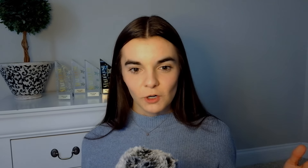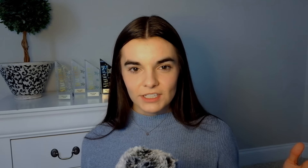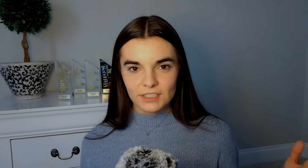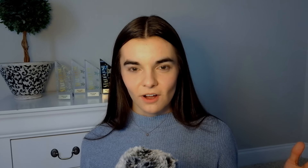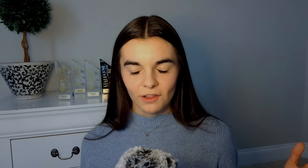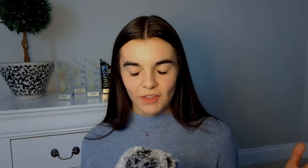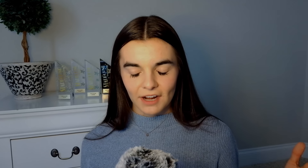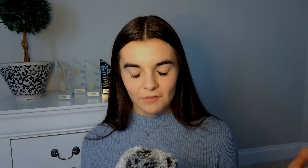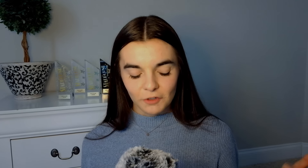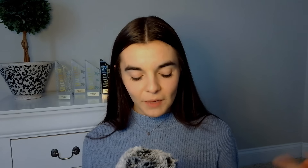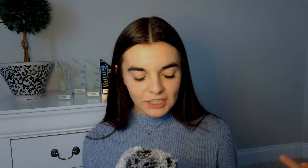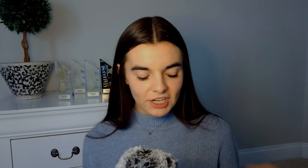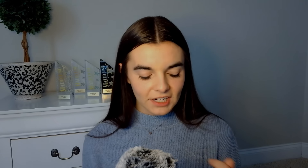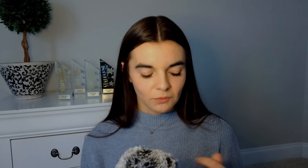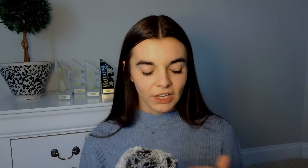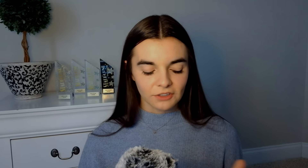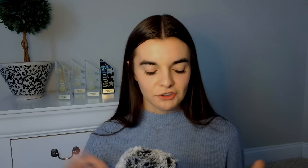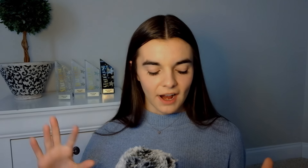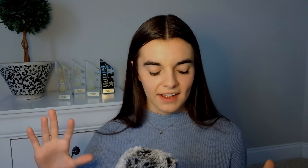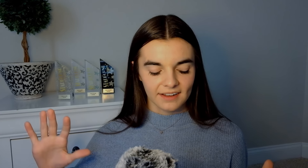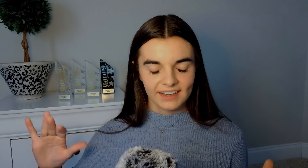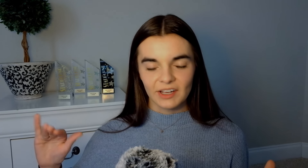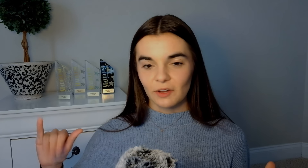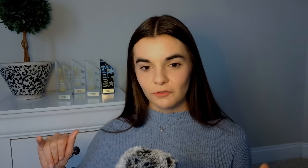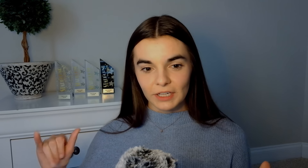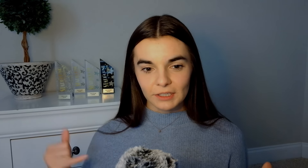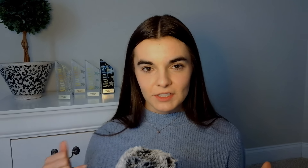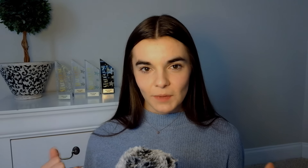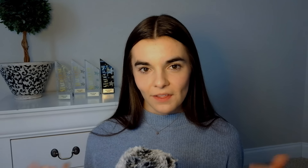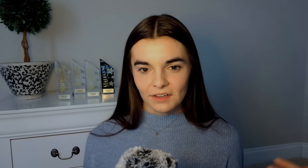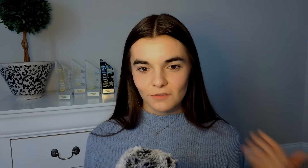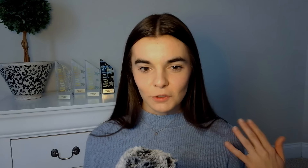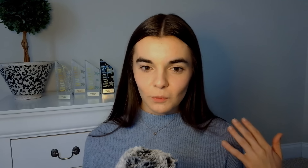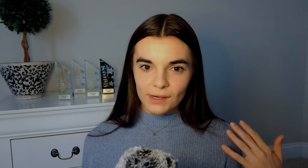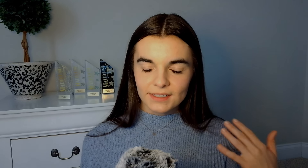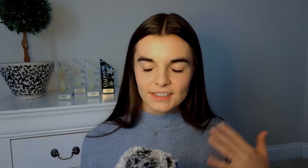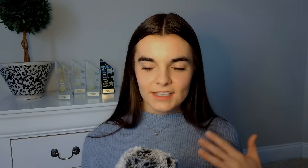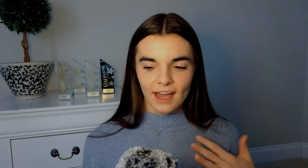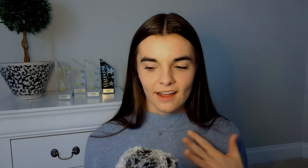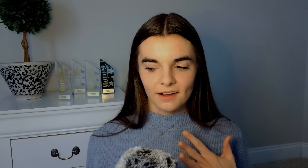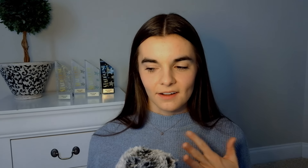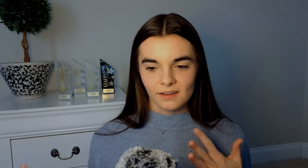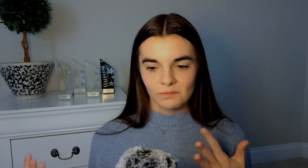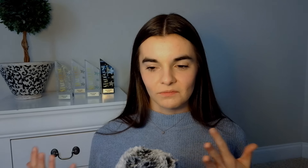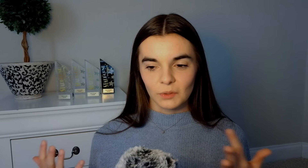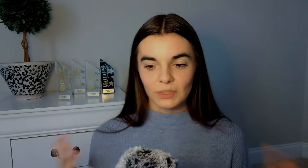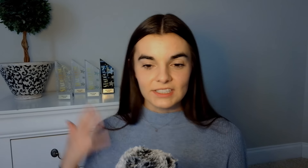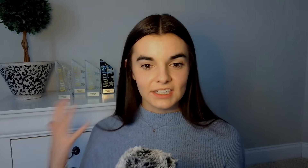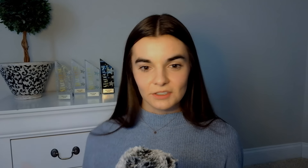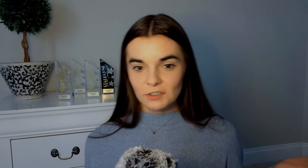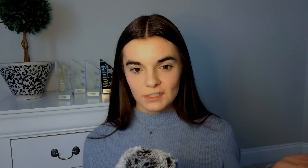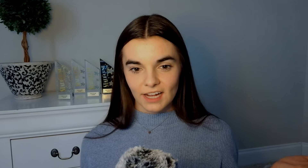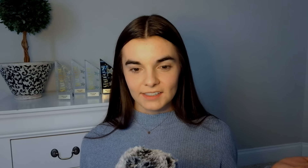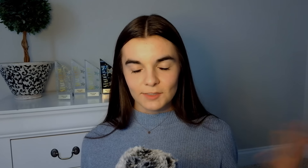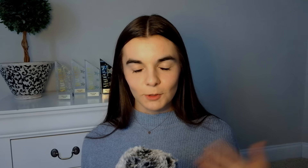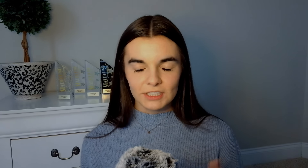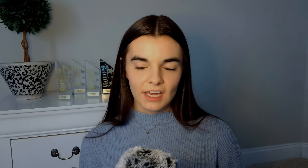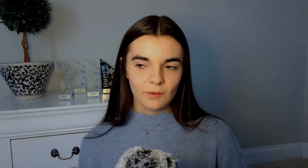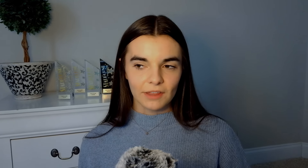reinforce all of that information, and we can try finger spelling a few words that we didn't do signs for today, whether